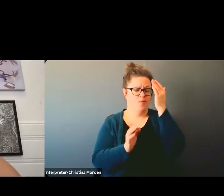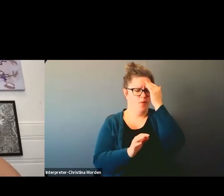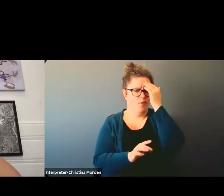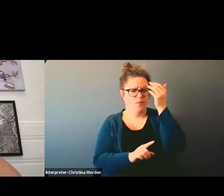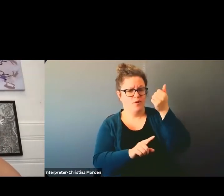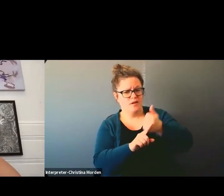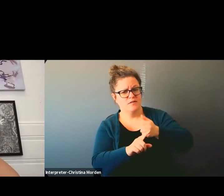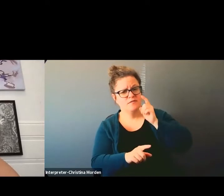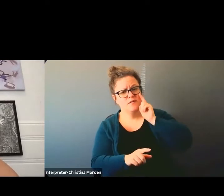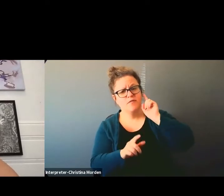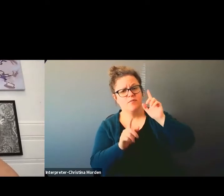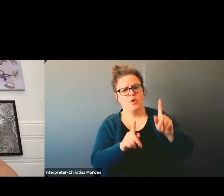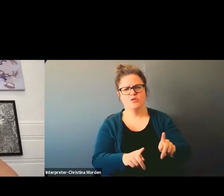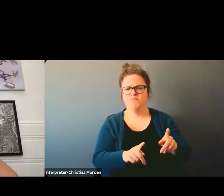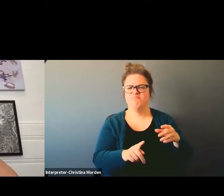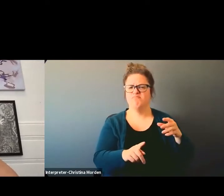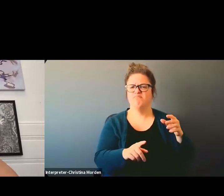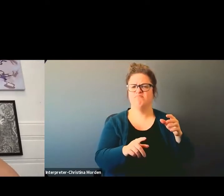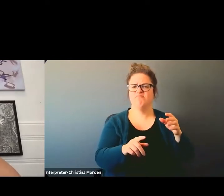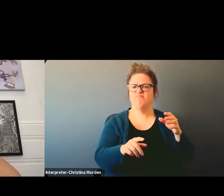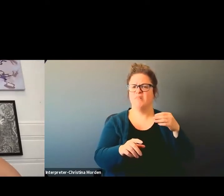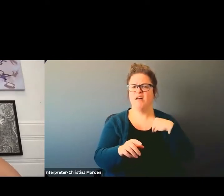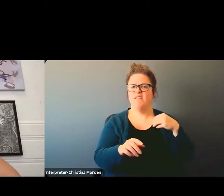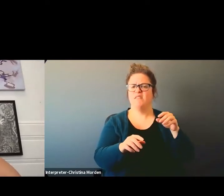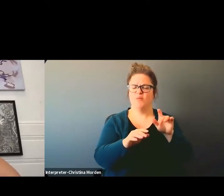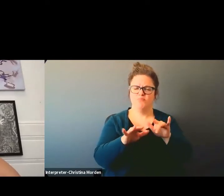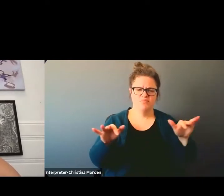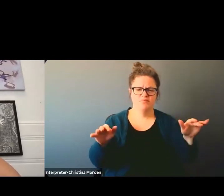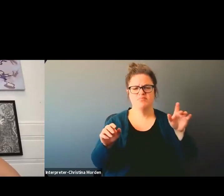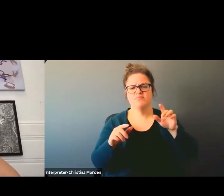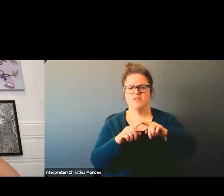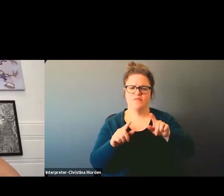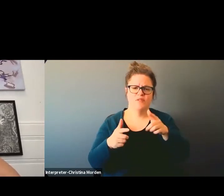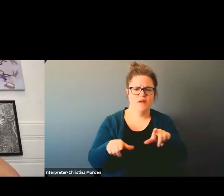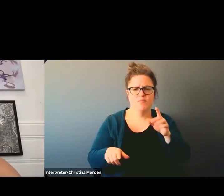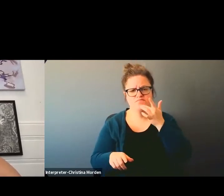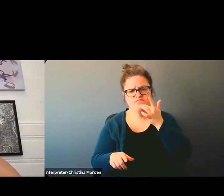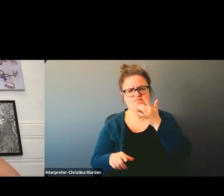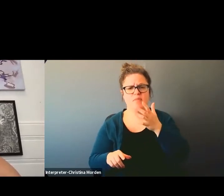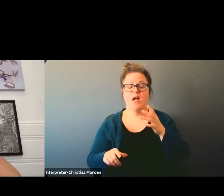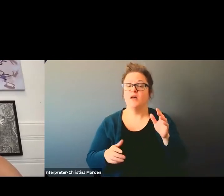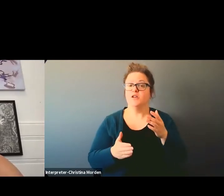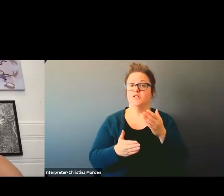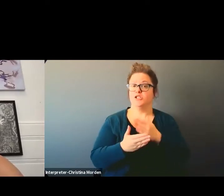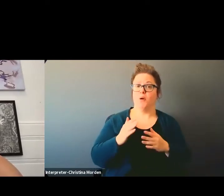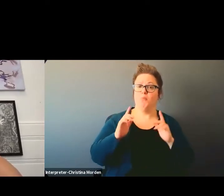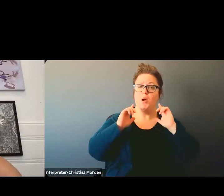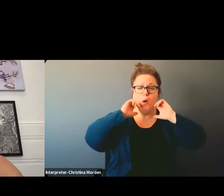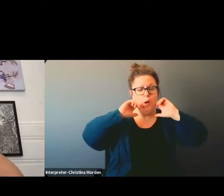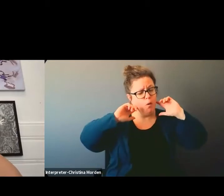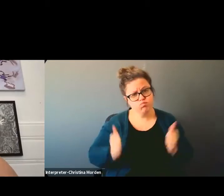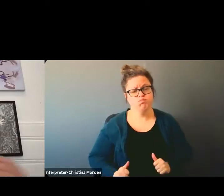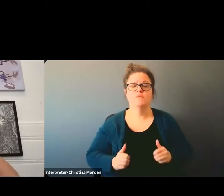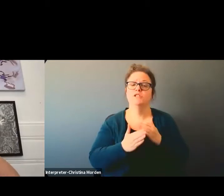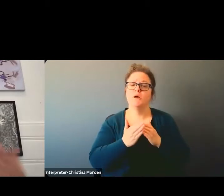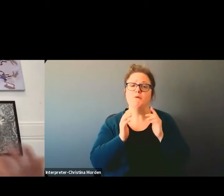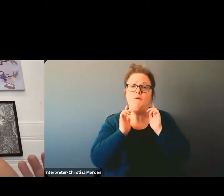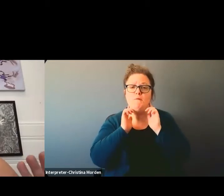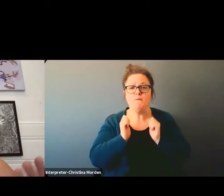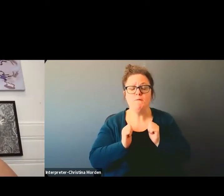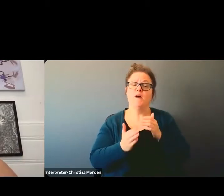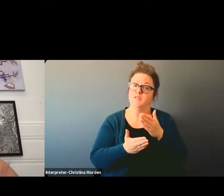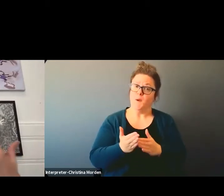deaf person has individual language preferences, as well as varying degrees of hearing loss. Some individuals can speak